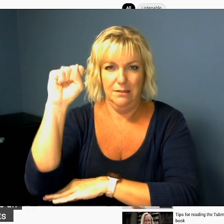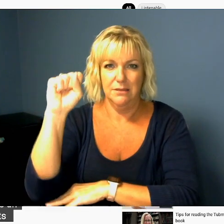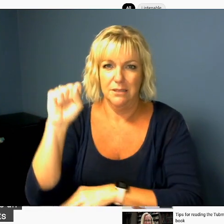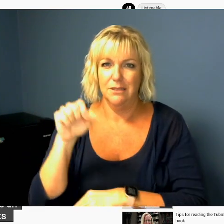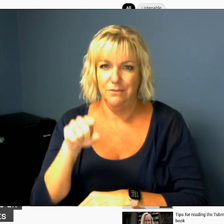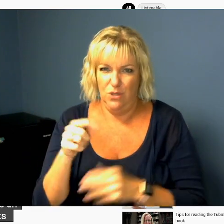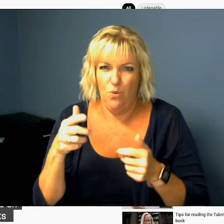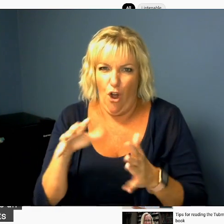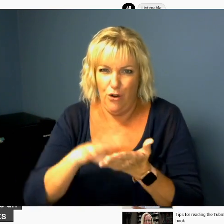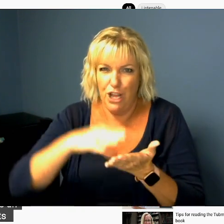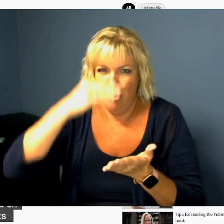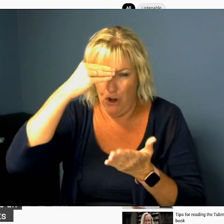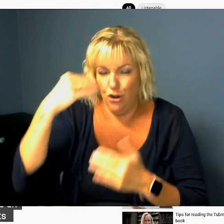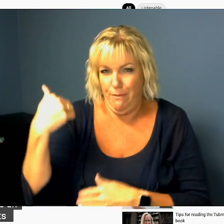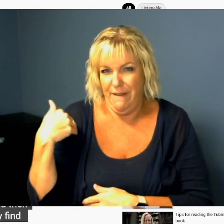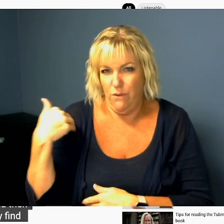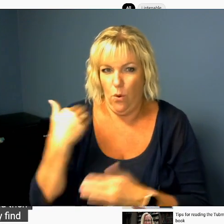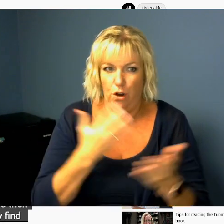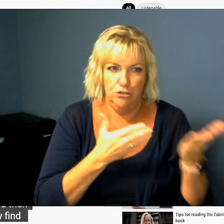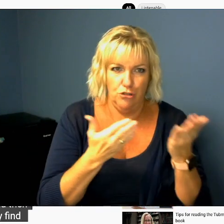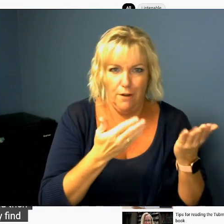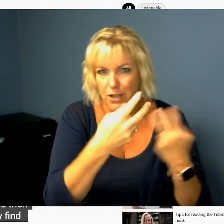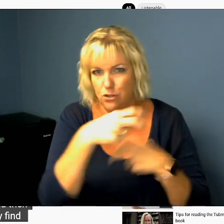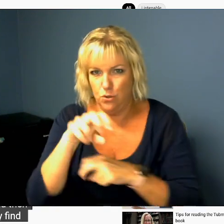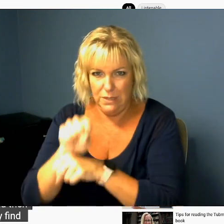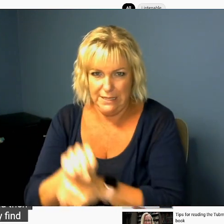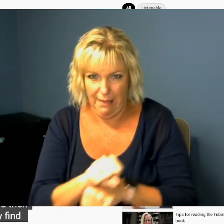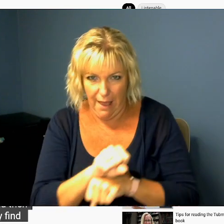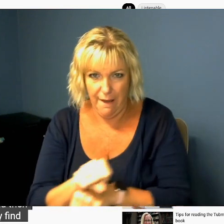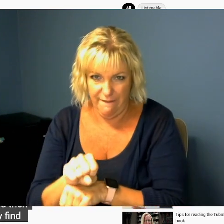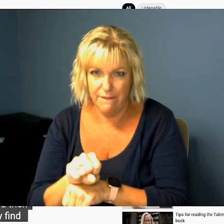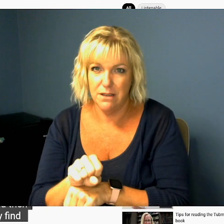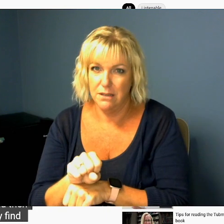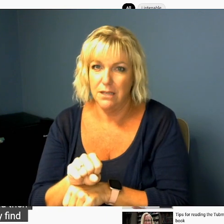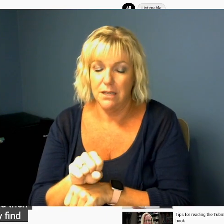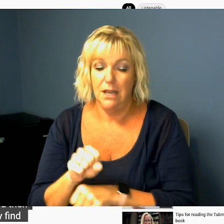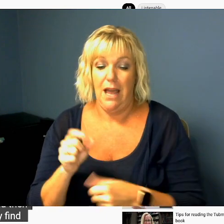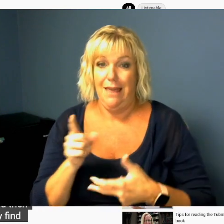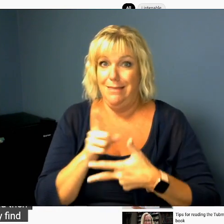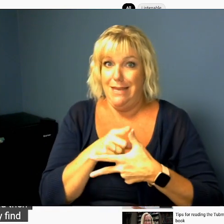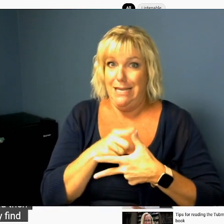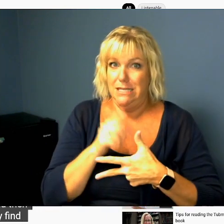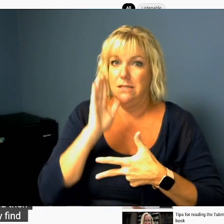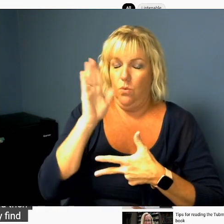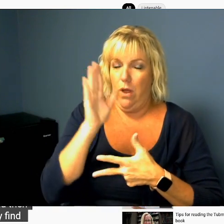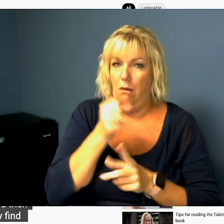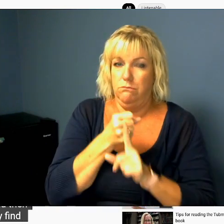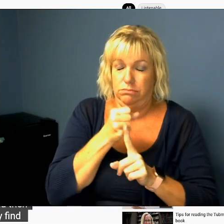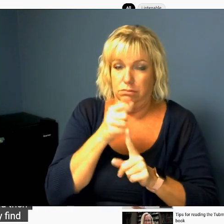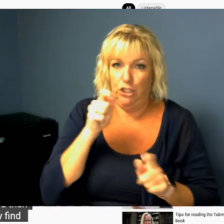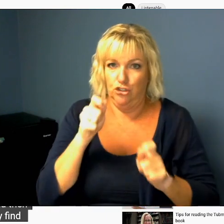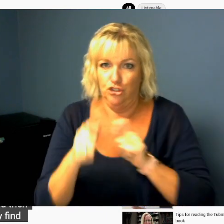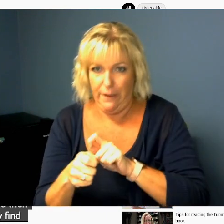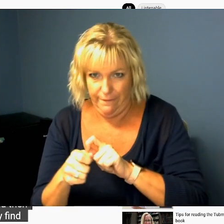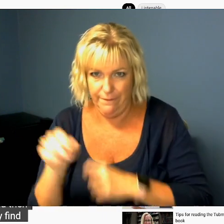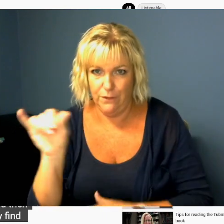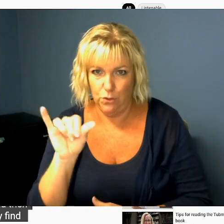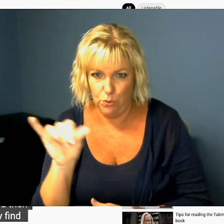lecture, but we're going to see huge shifts with consequences with King Philip's War, and then also